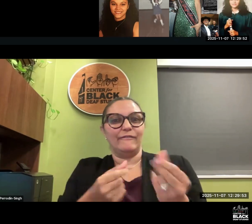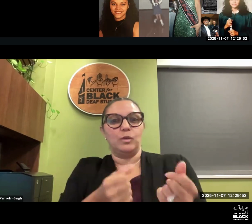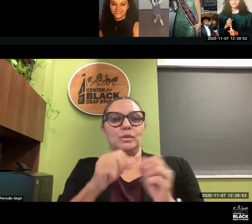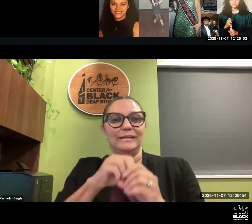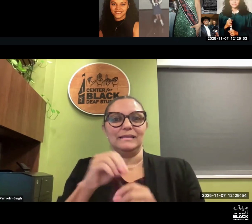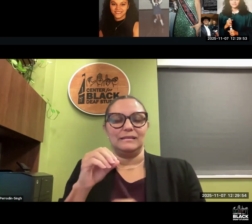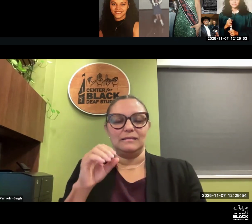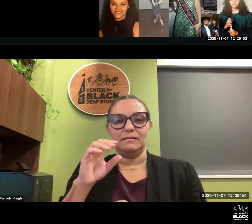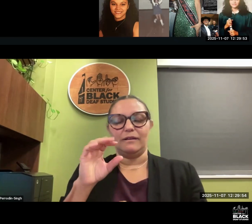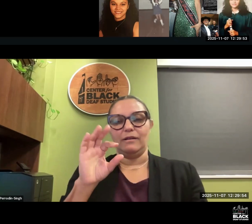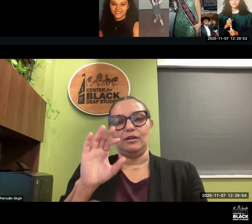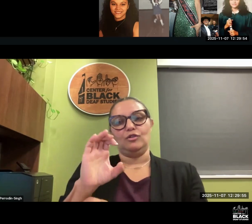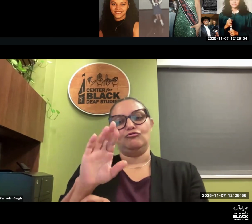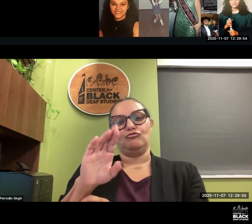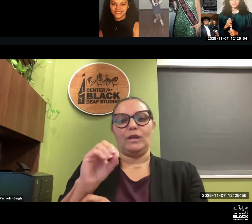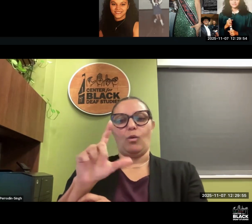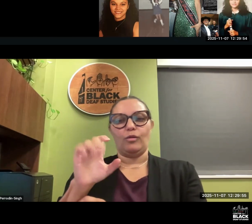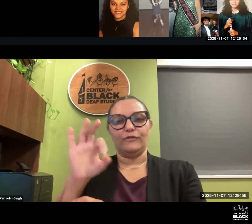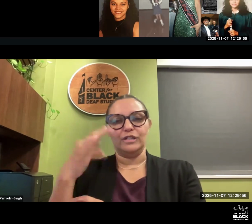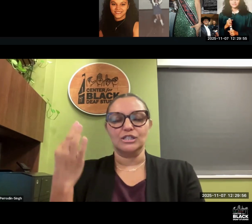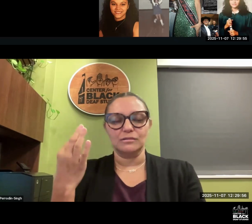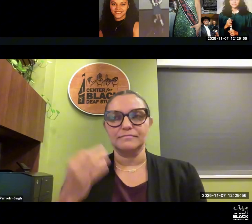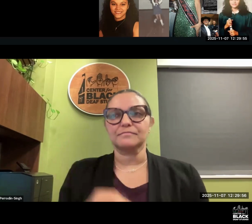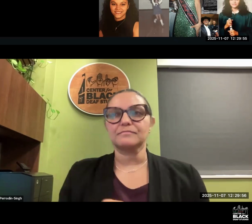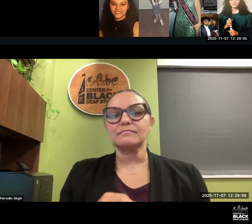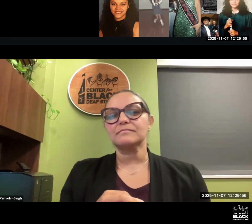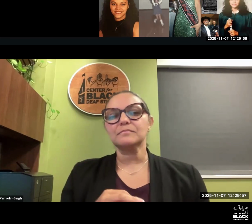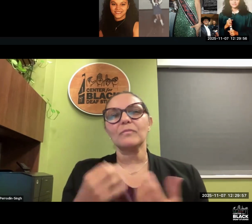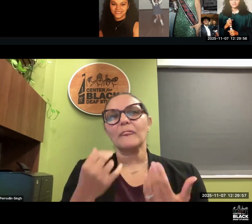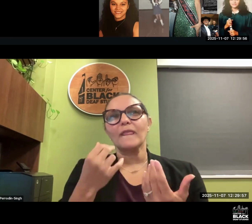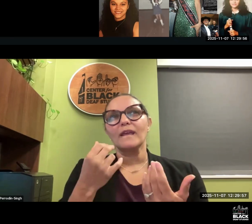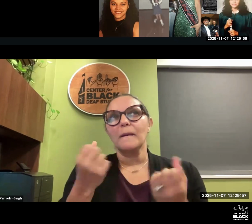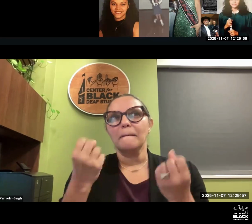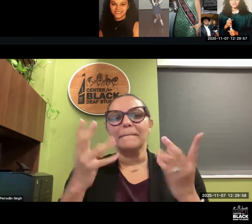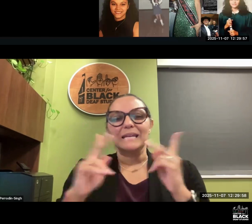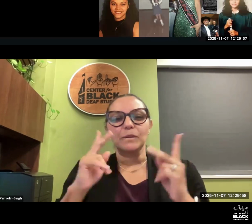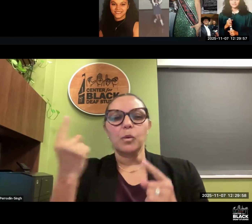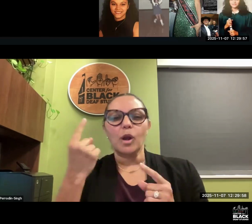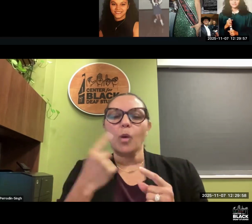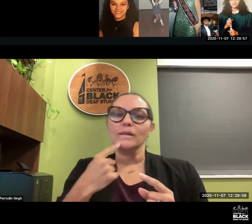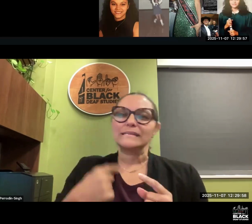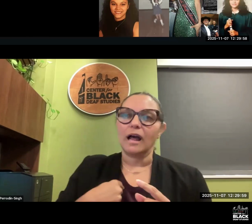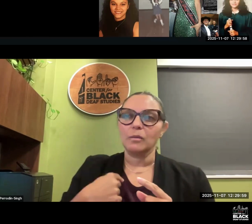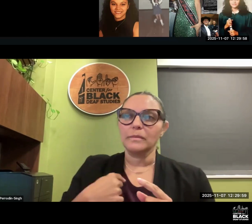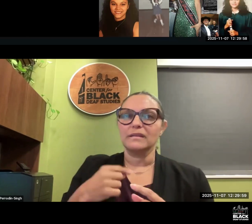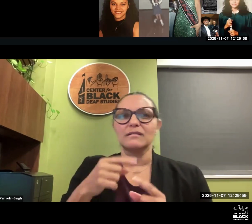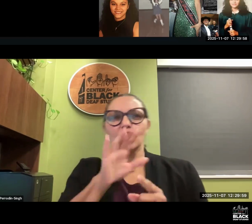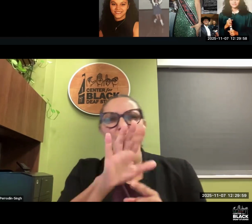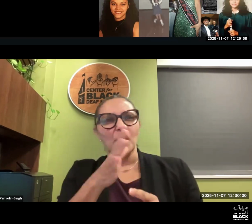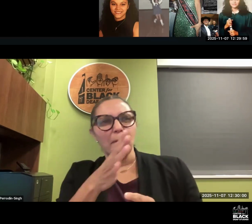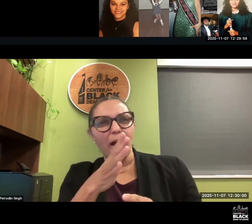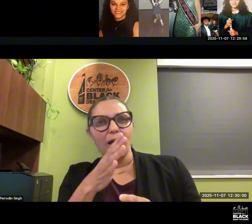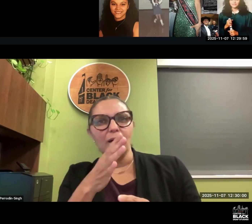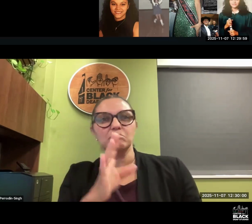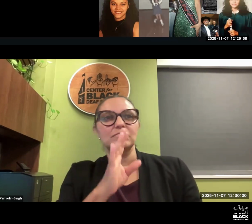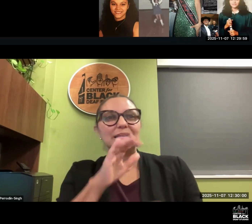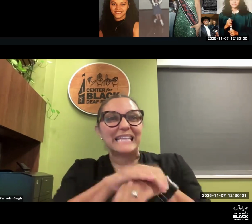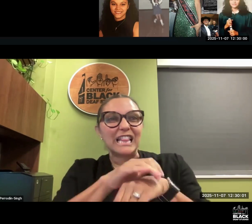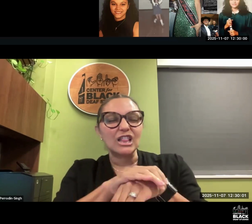they had in common, and that allowed for them to have that shared communication. People would always